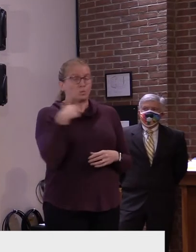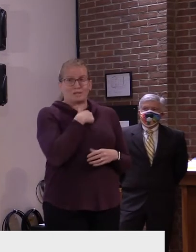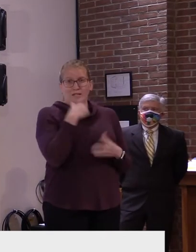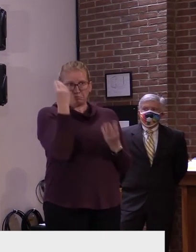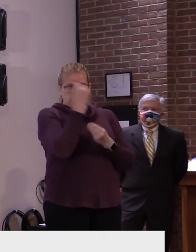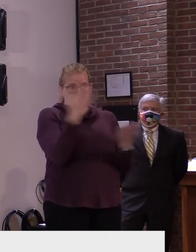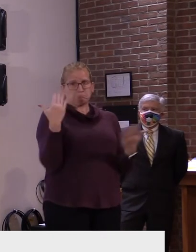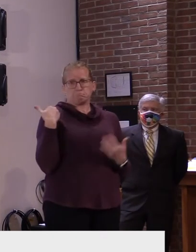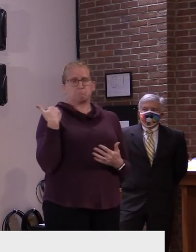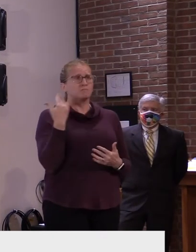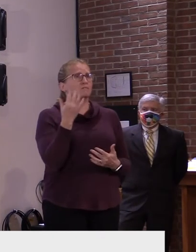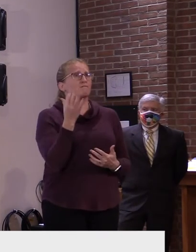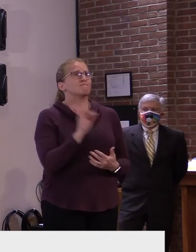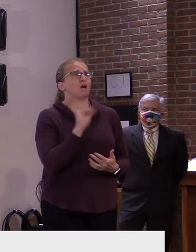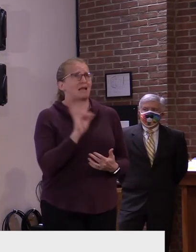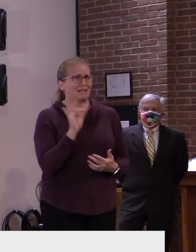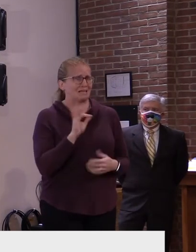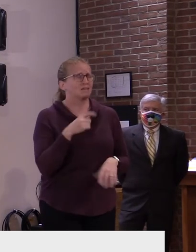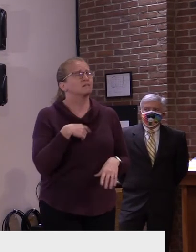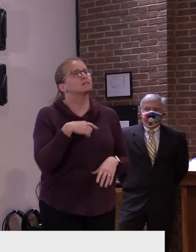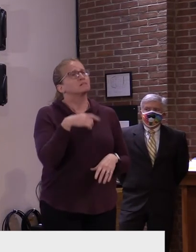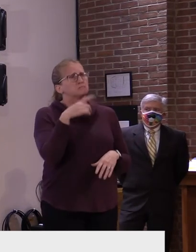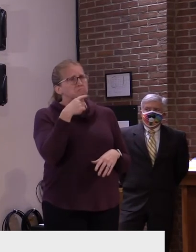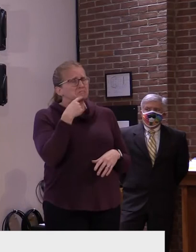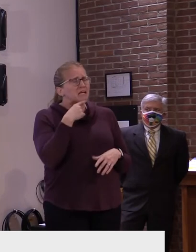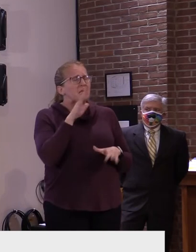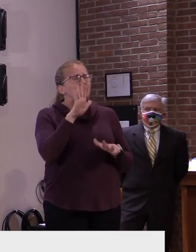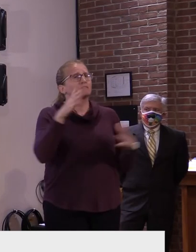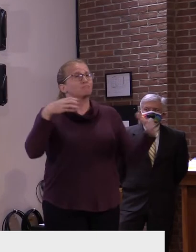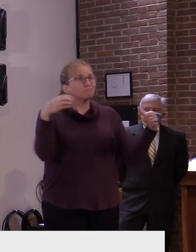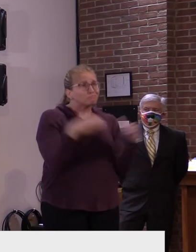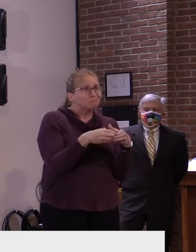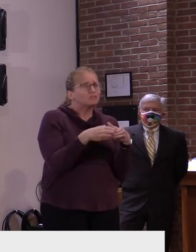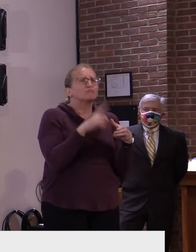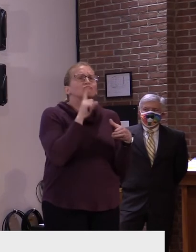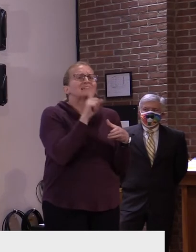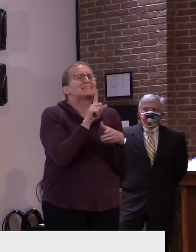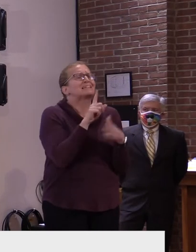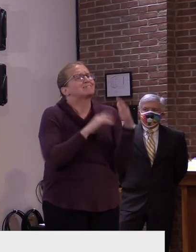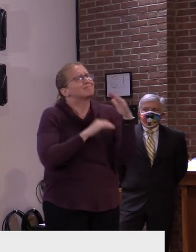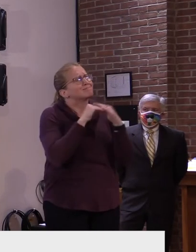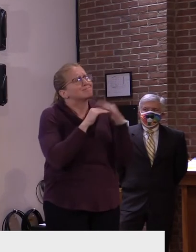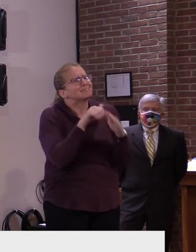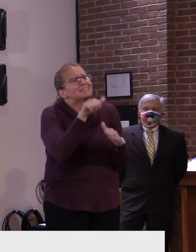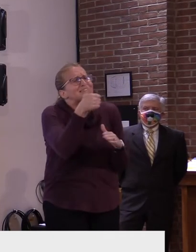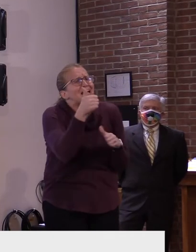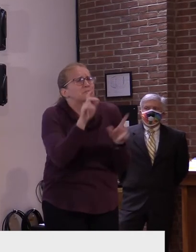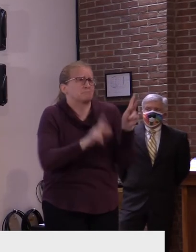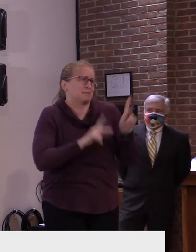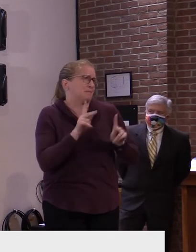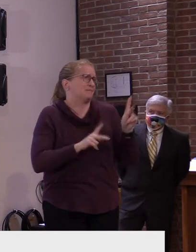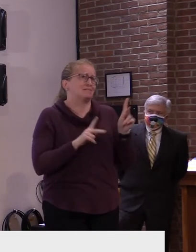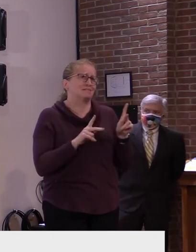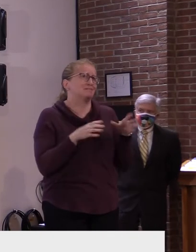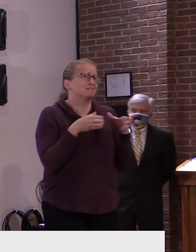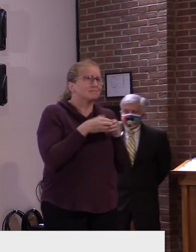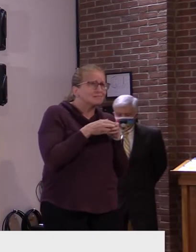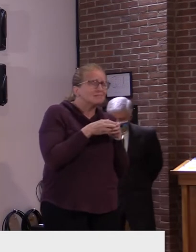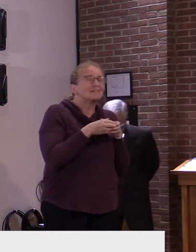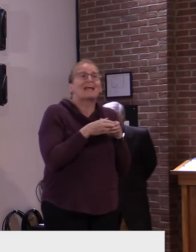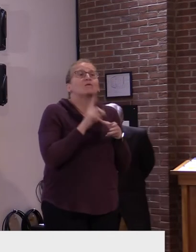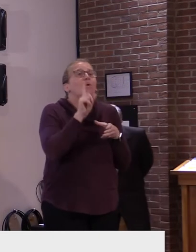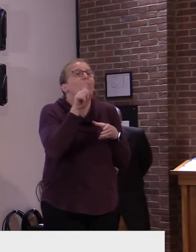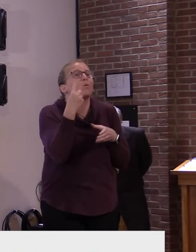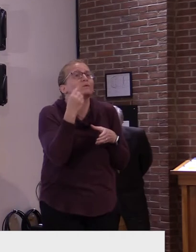friday that social gathering sizes should be 10 people or fewer with a very limited number of trusted